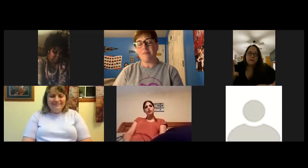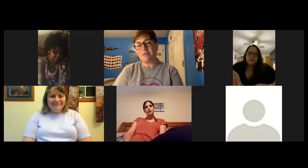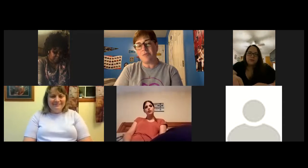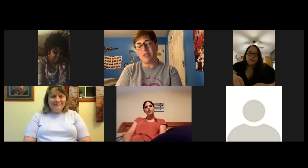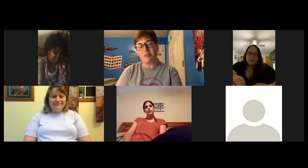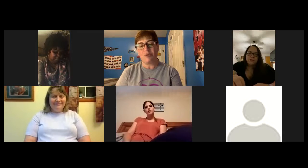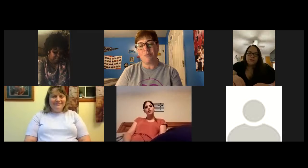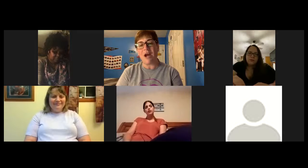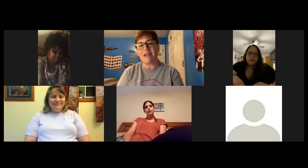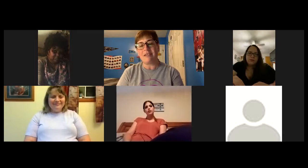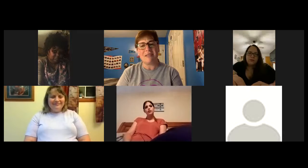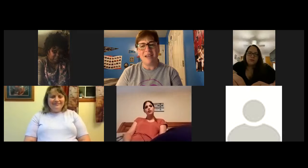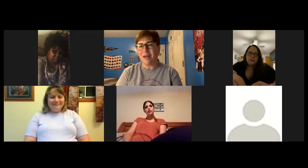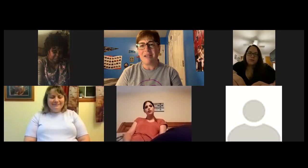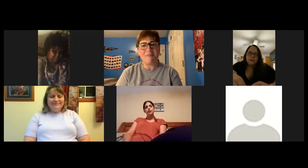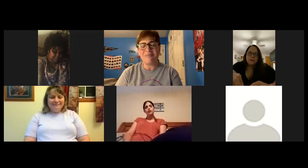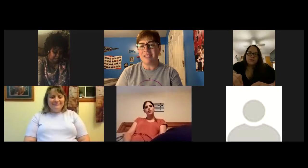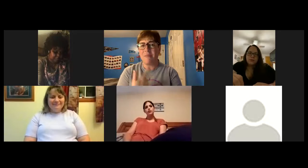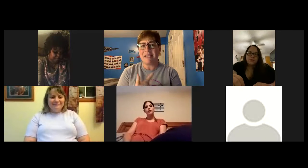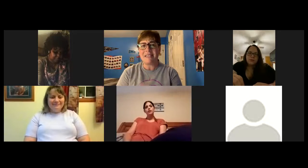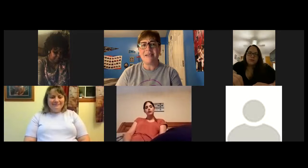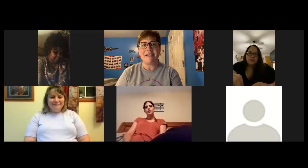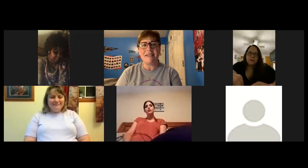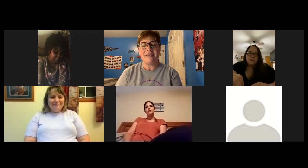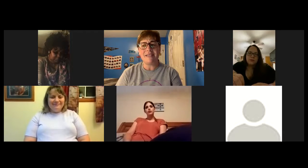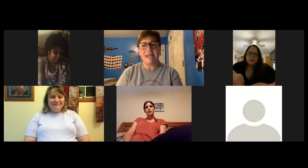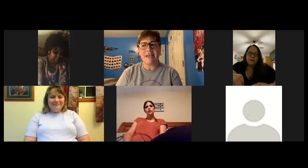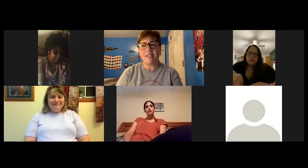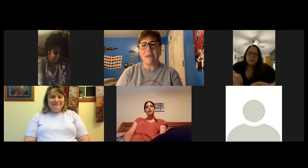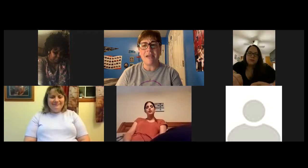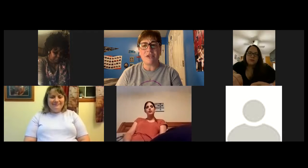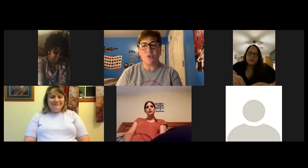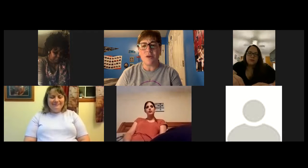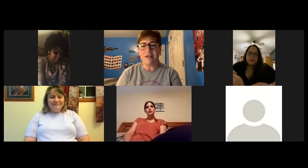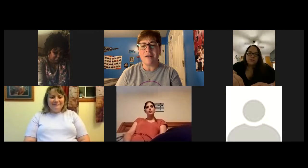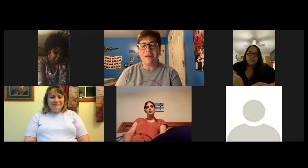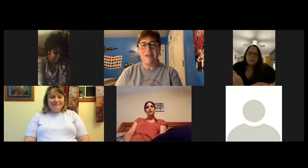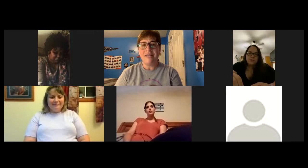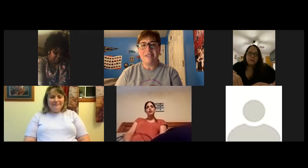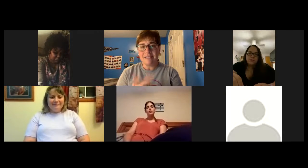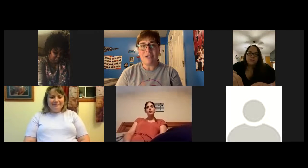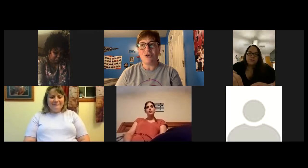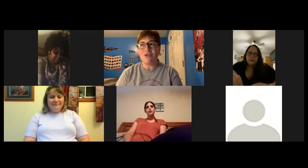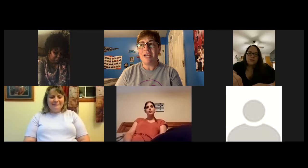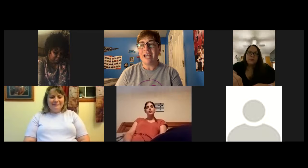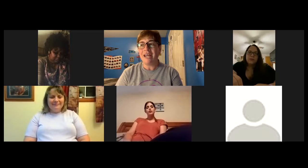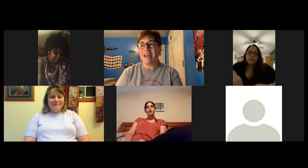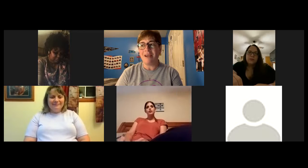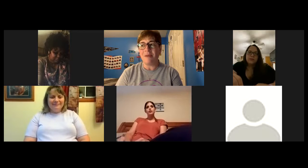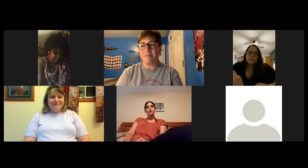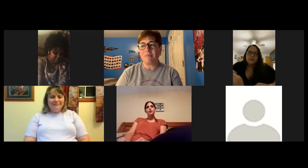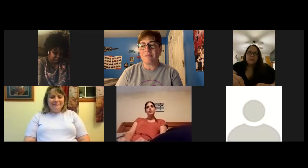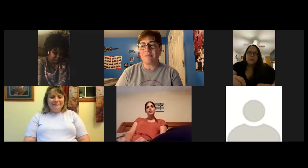It comes with practice. I mean, my son is taking Spanish 1. He's a senior,